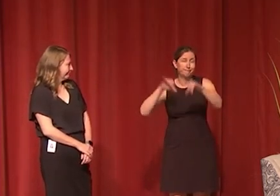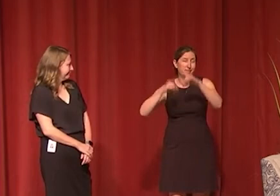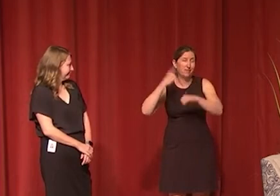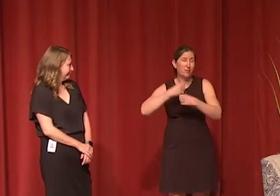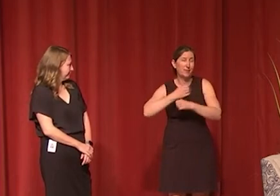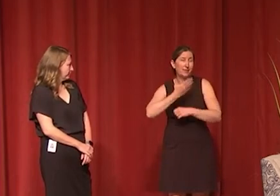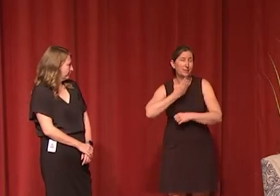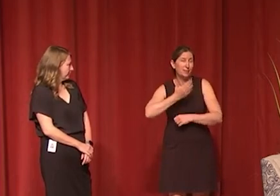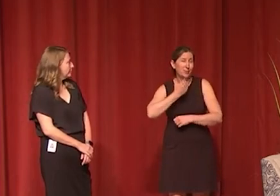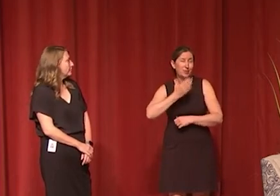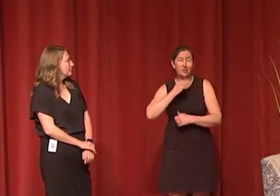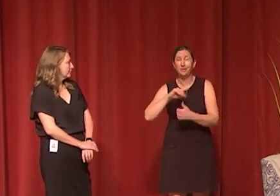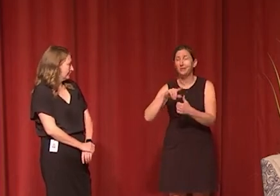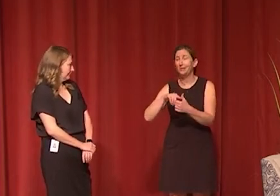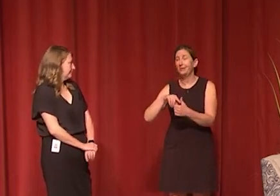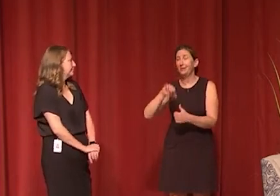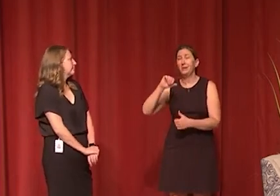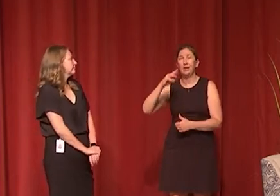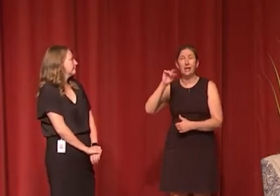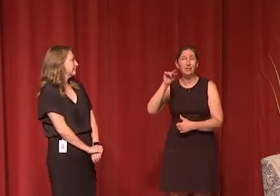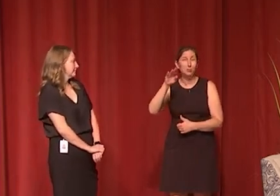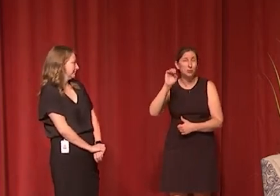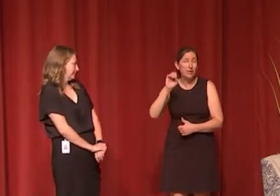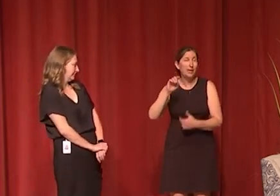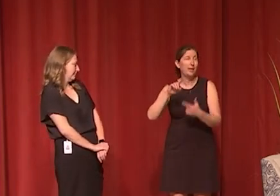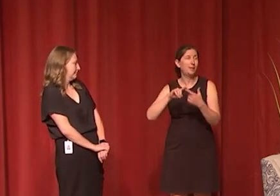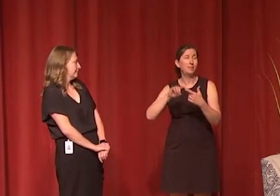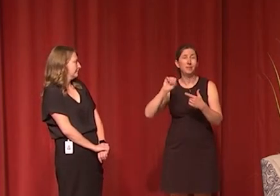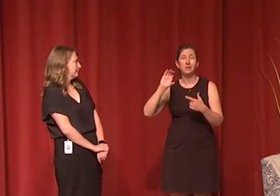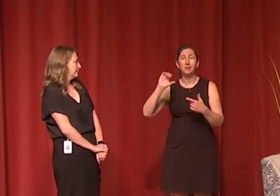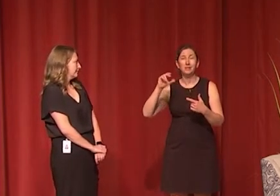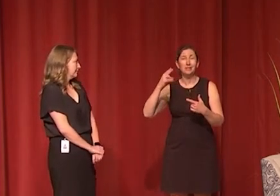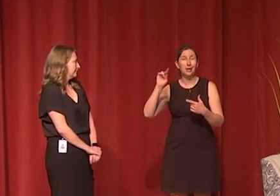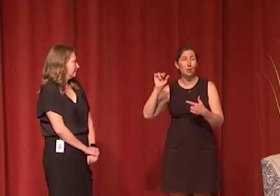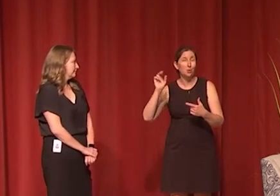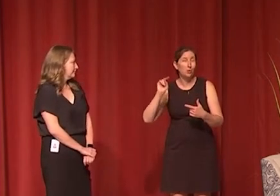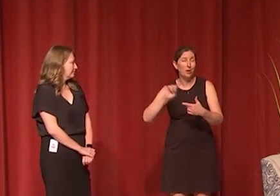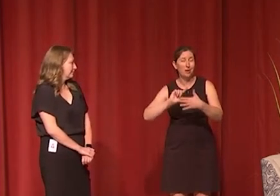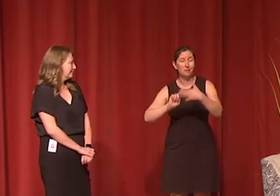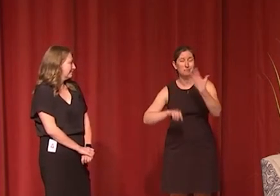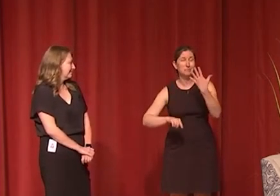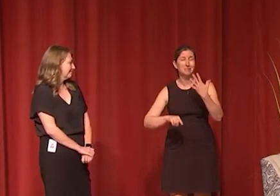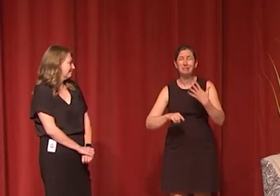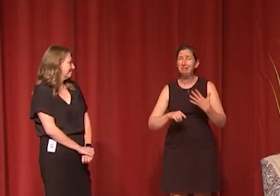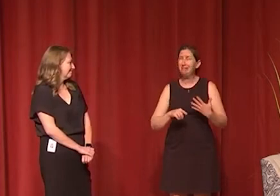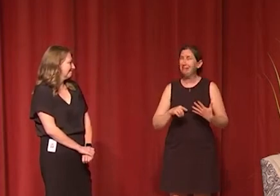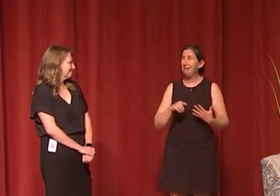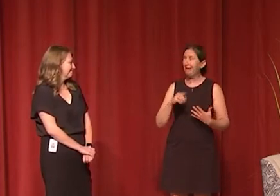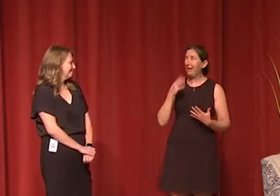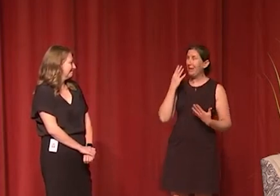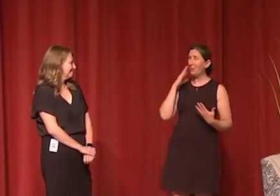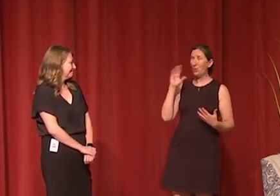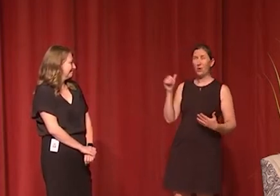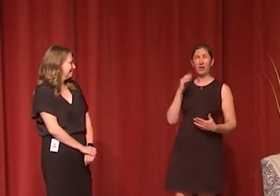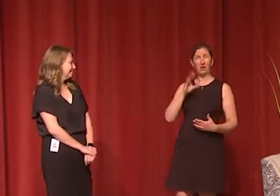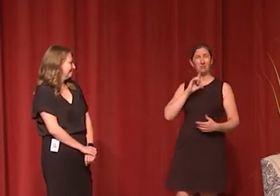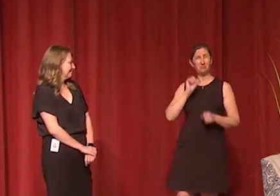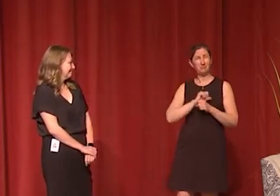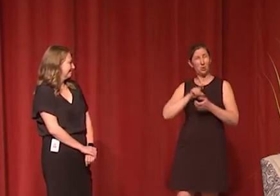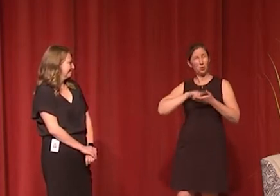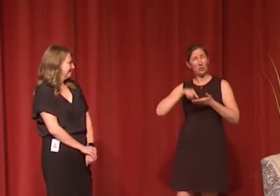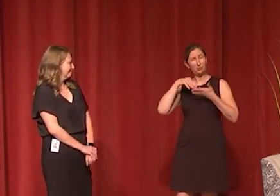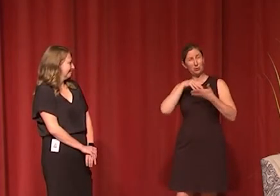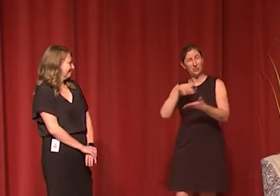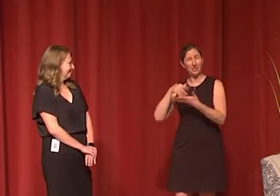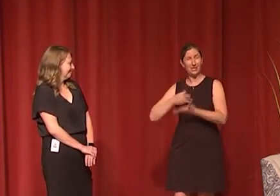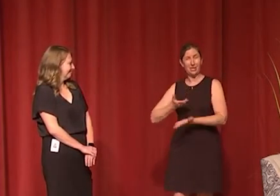saccharin, and prior ones. I don't know if they have formal studies showing any memory changes, but I